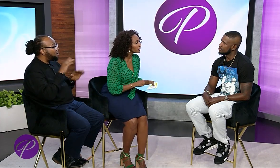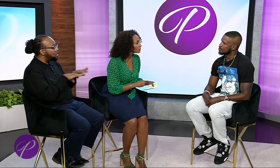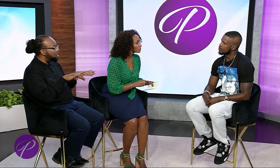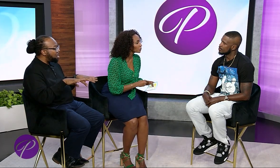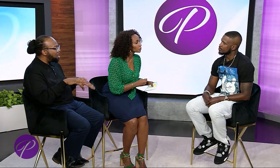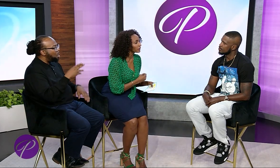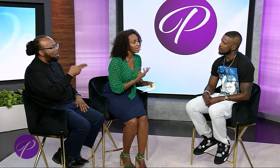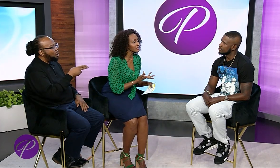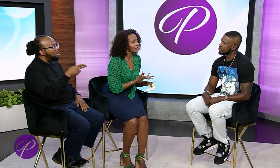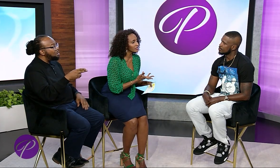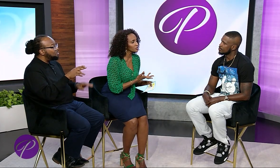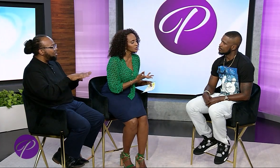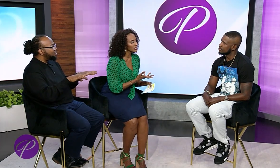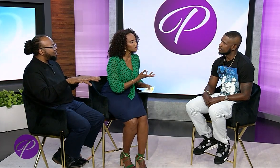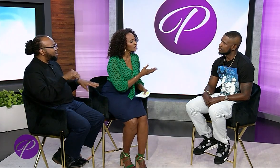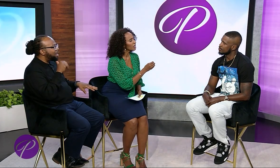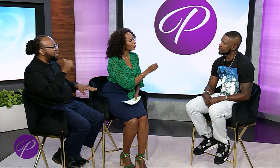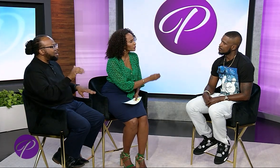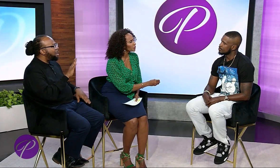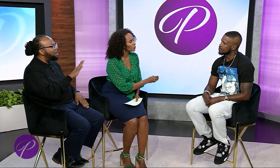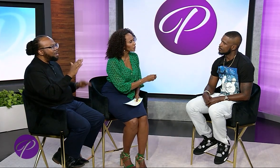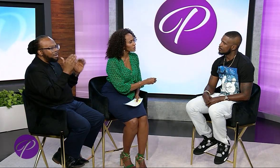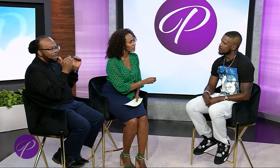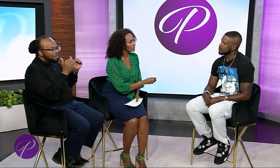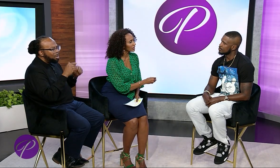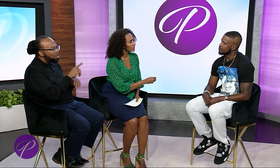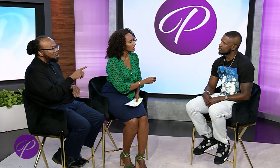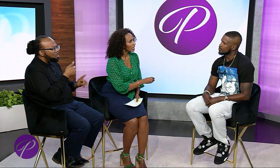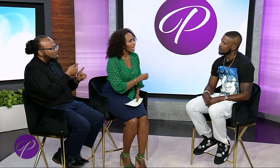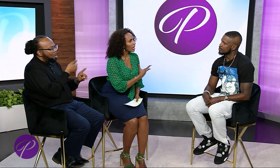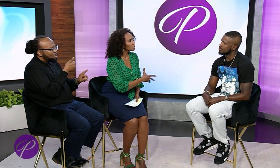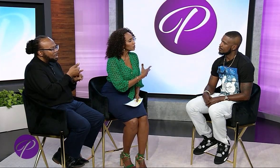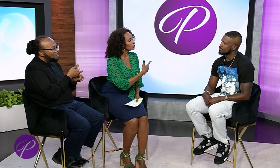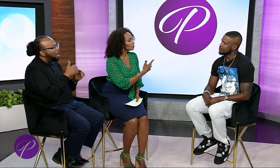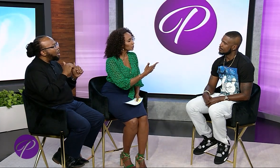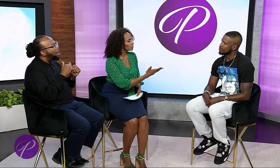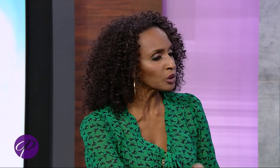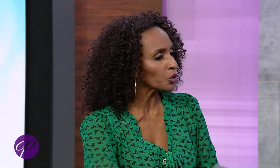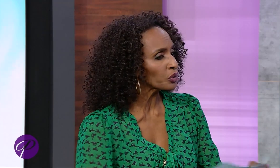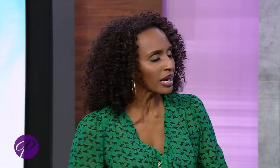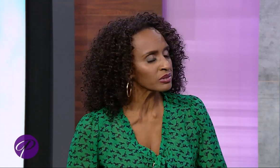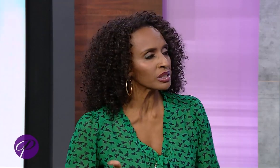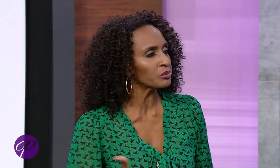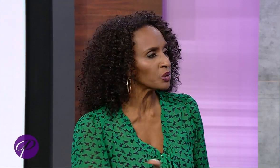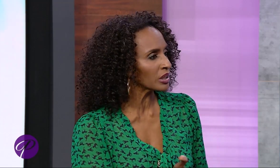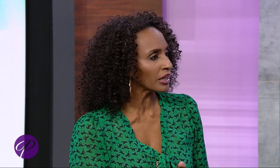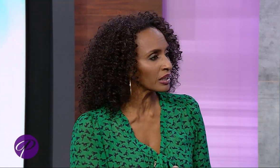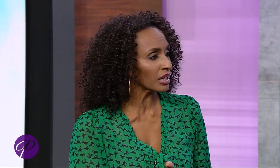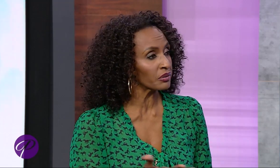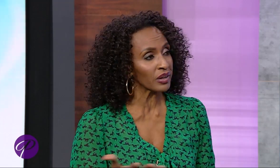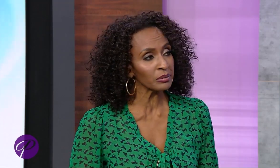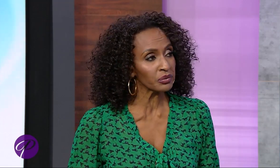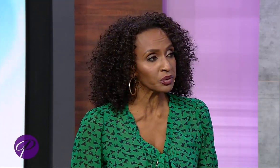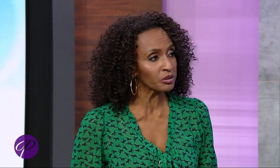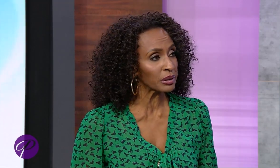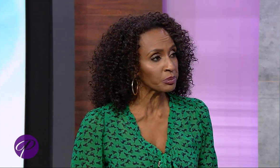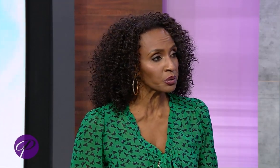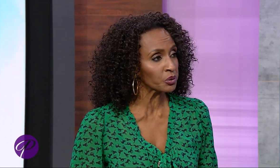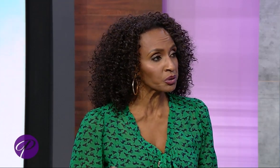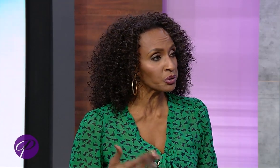hearing children. That's not the expectation. But for you personally, how do you learn how to communicate in a family full of people